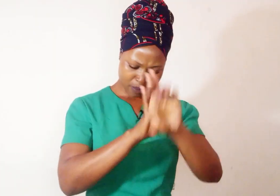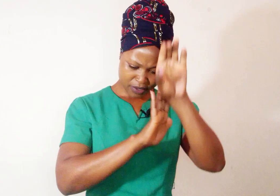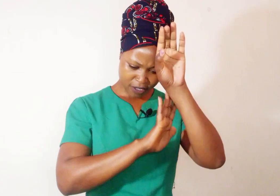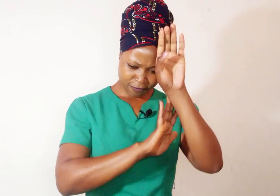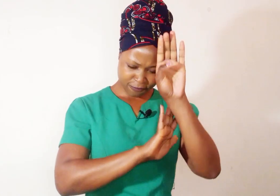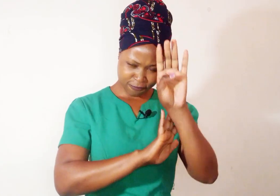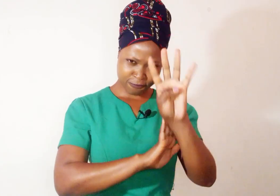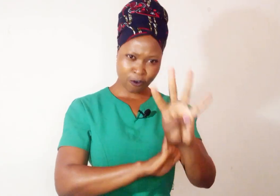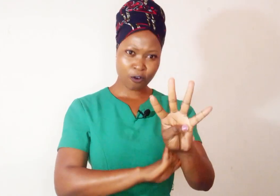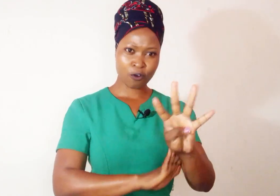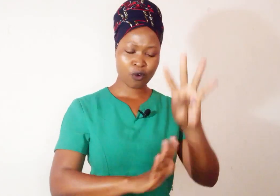chapter 4,